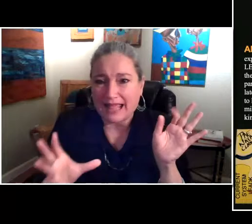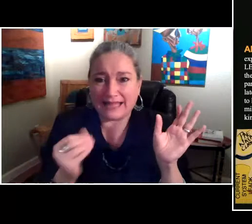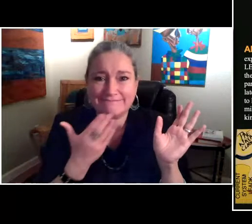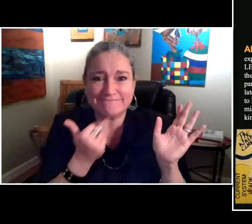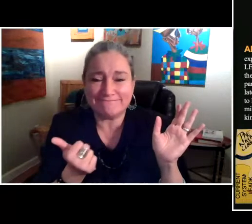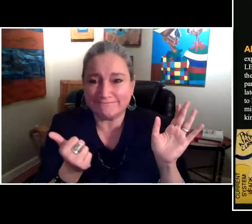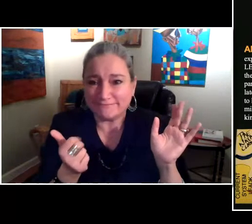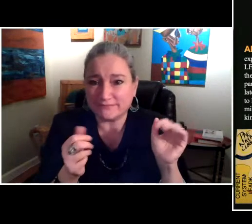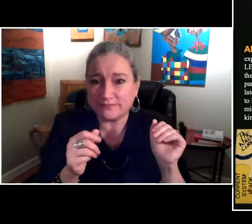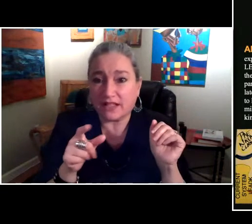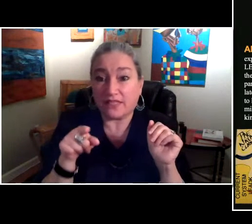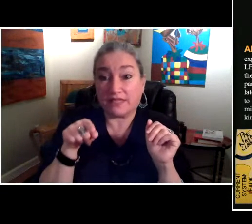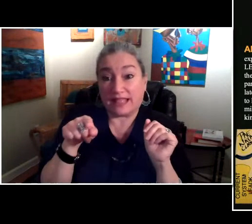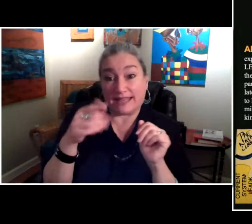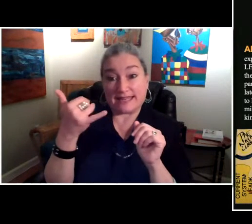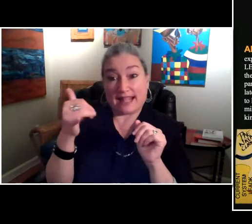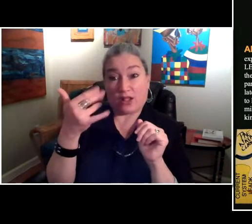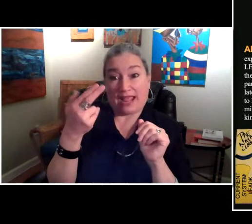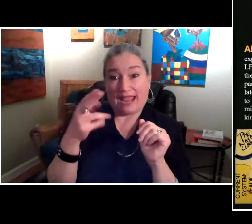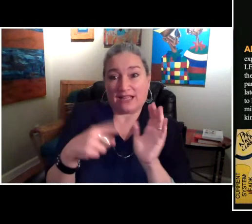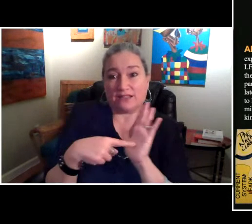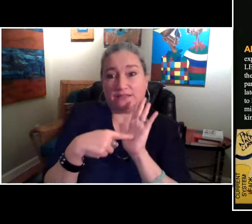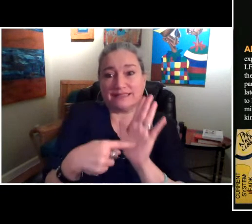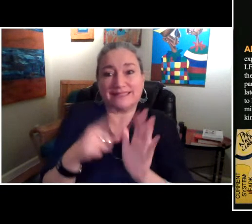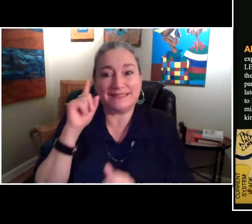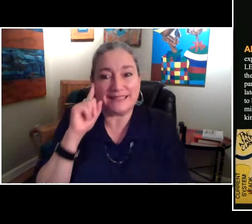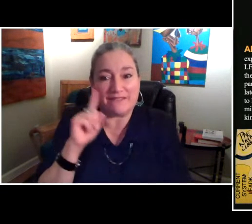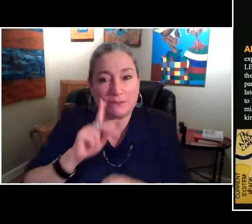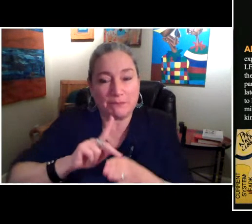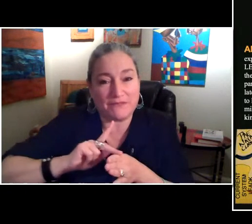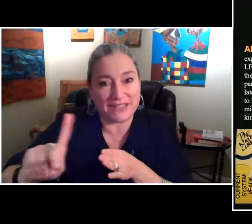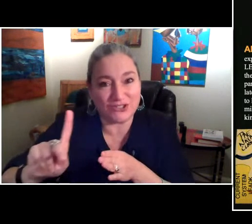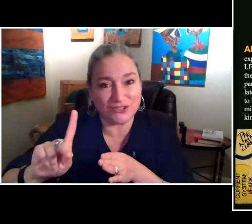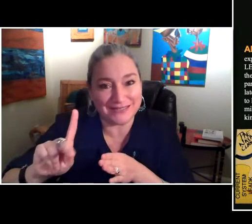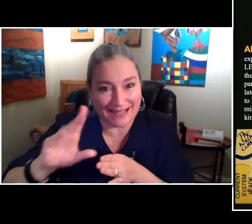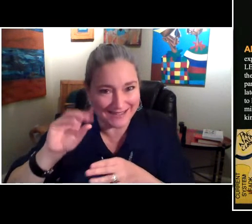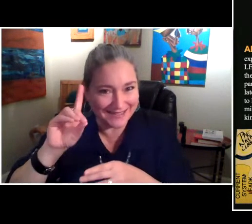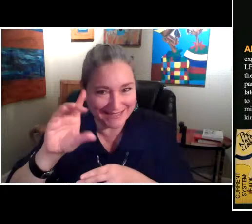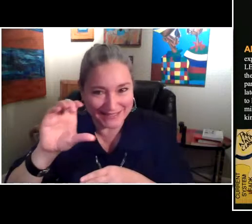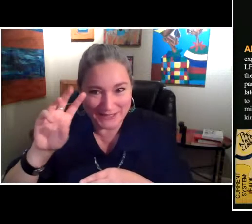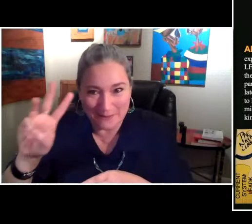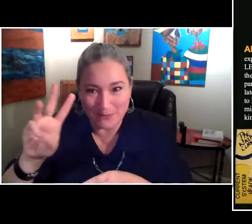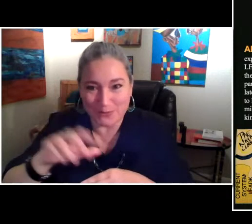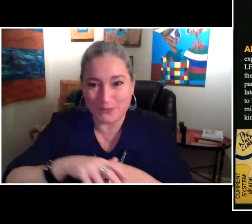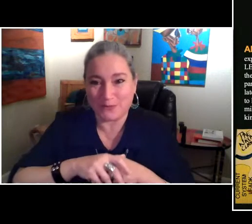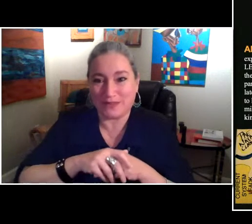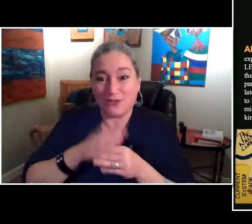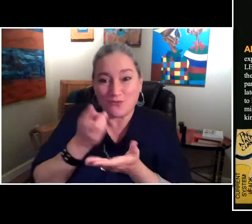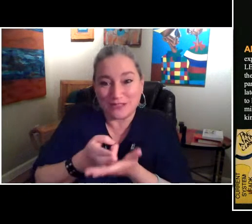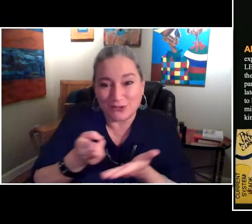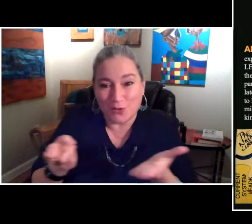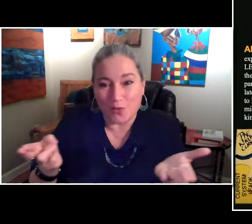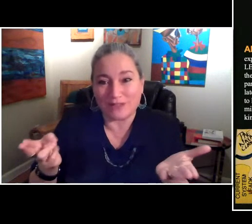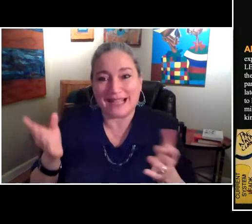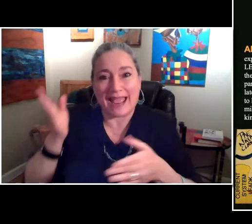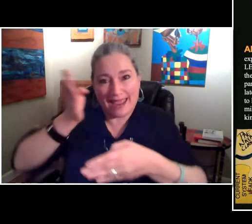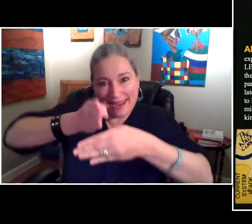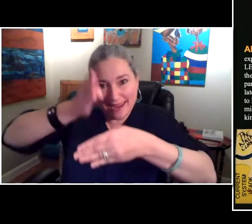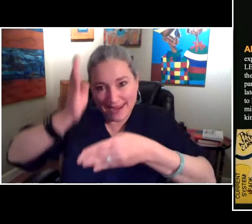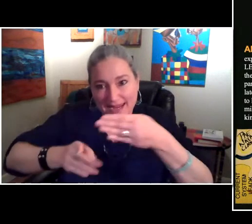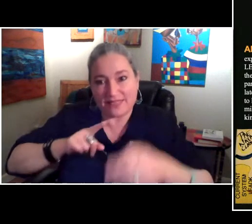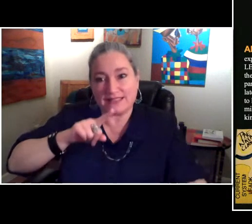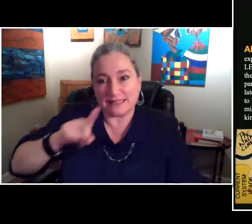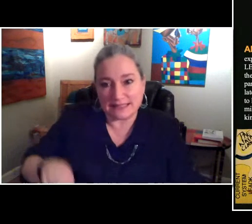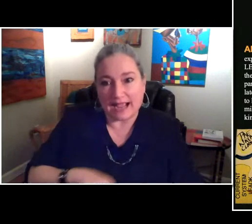see clarity. You see keeping it simple and easy to access. And Jaden shares that the